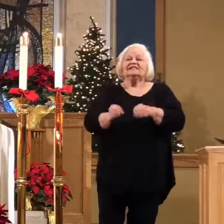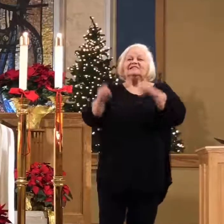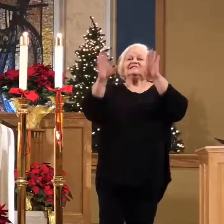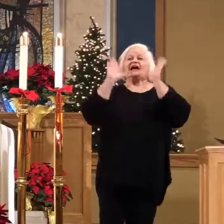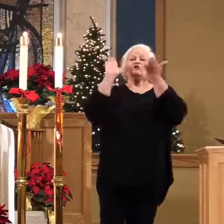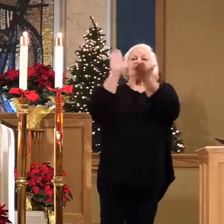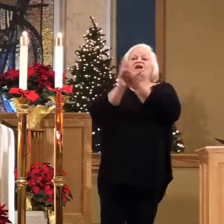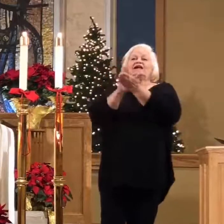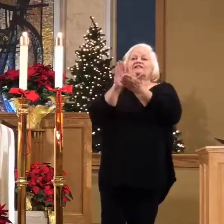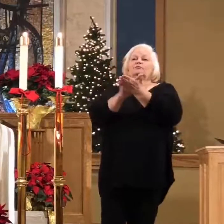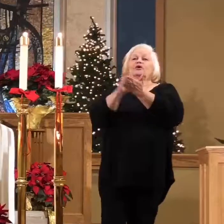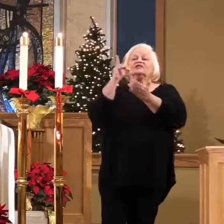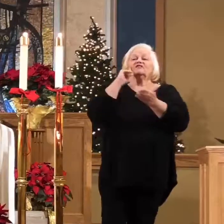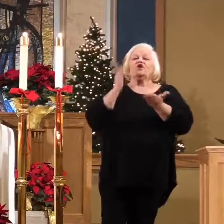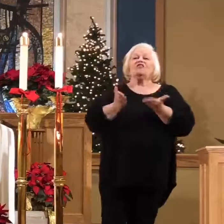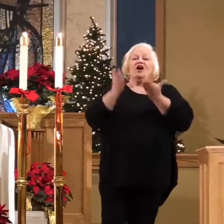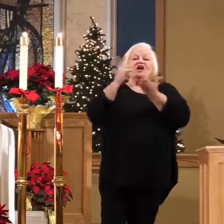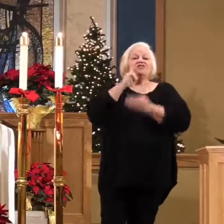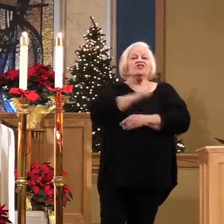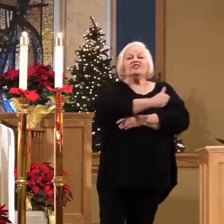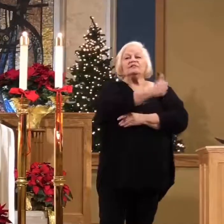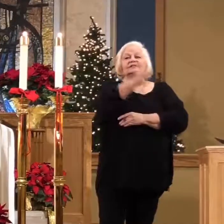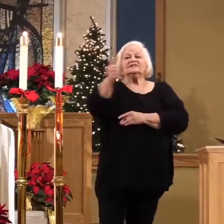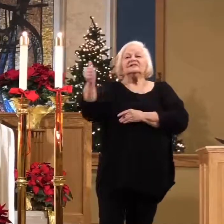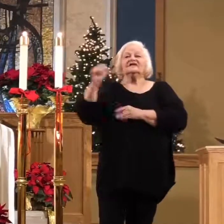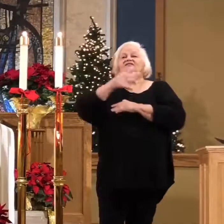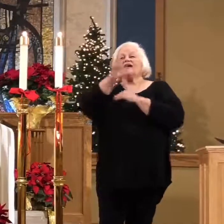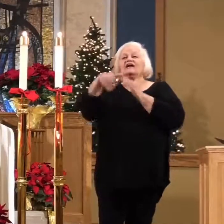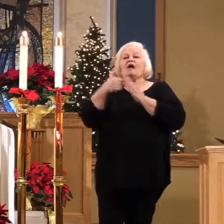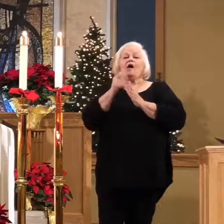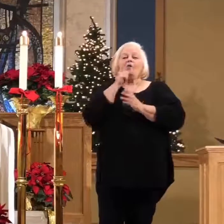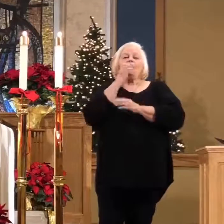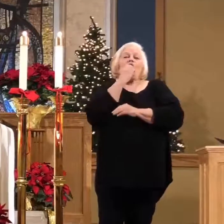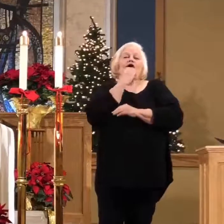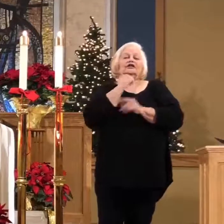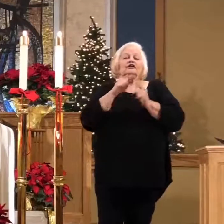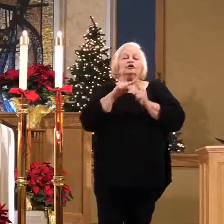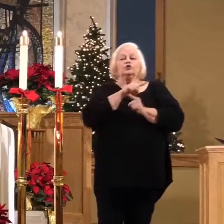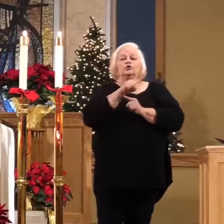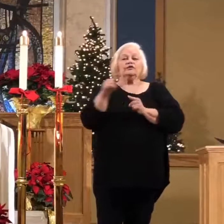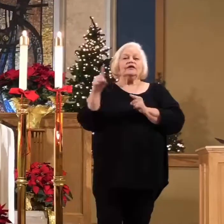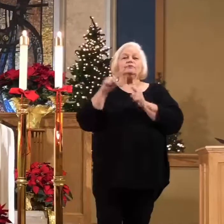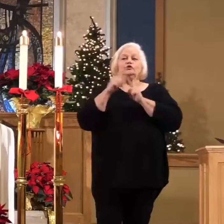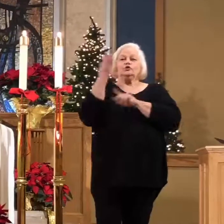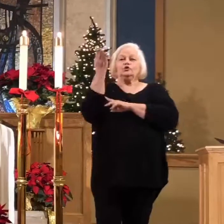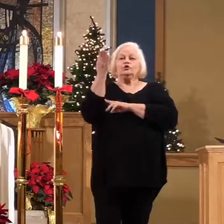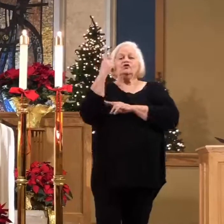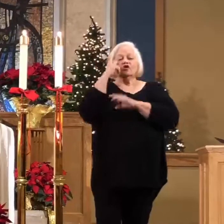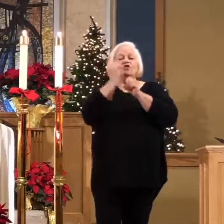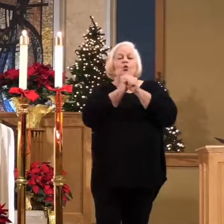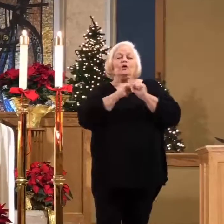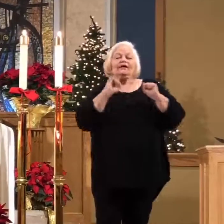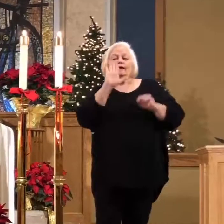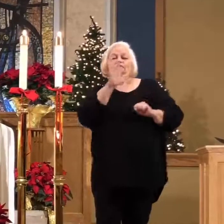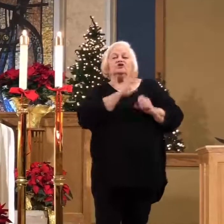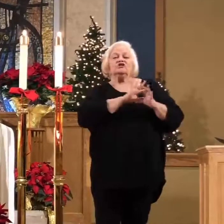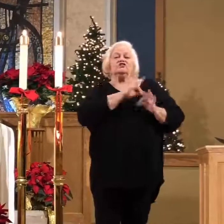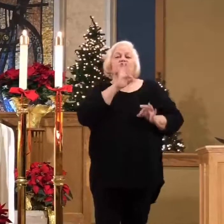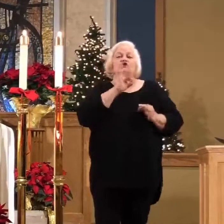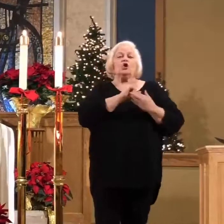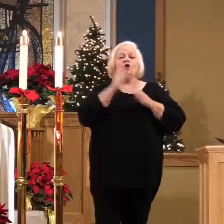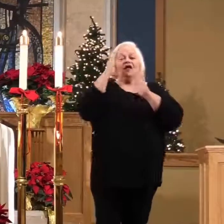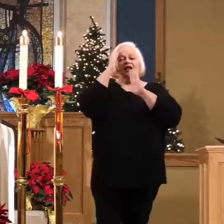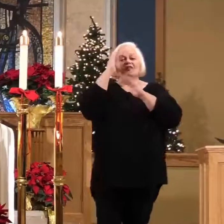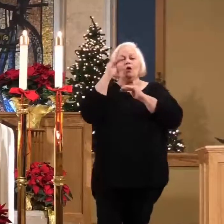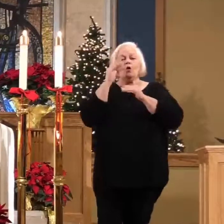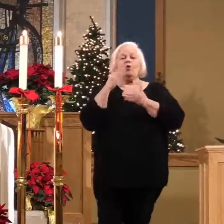praise, or they offer it for themselves and all who are dear to them, for the redemption of their souls, in hope of health